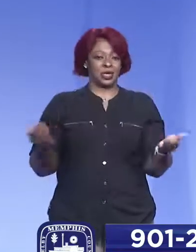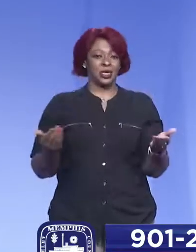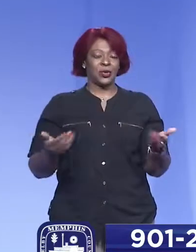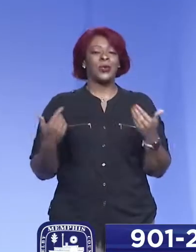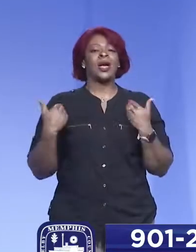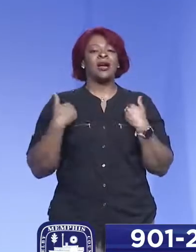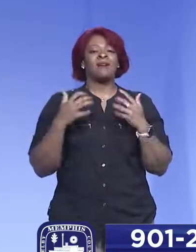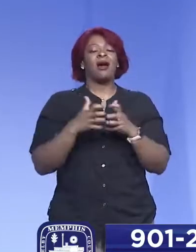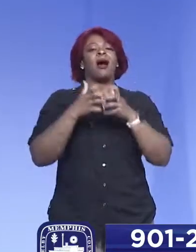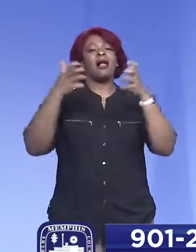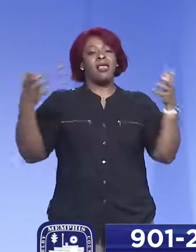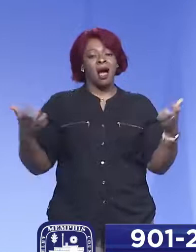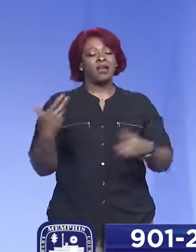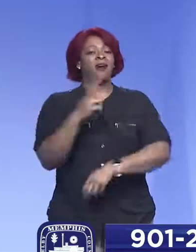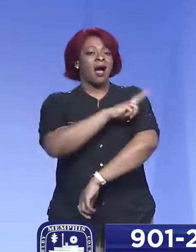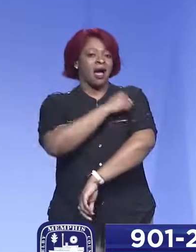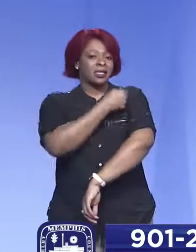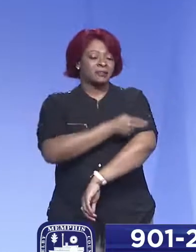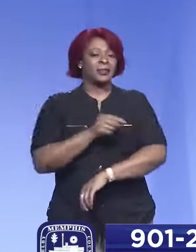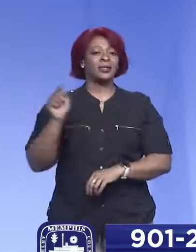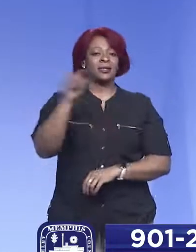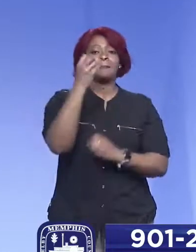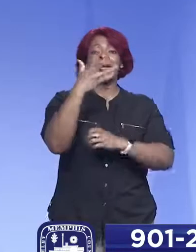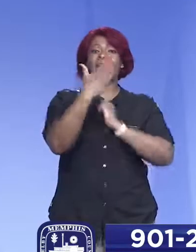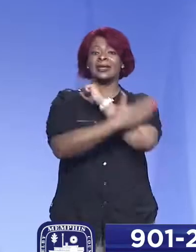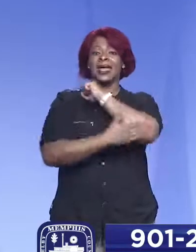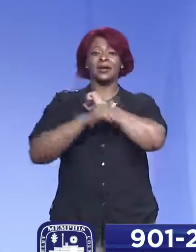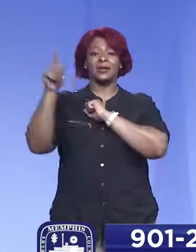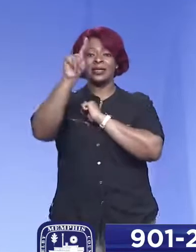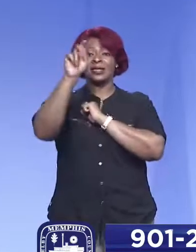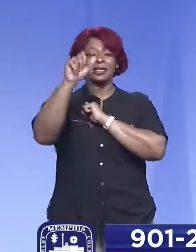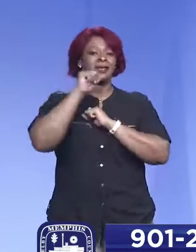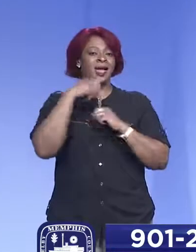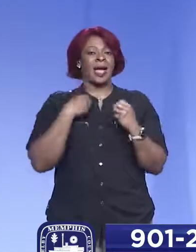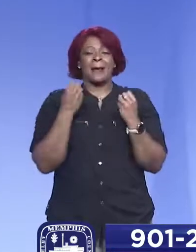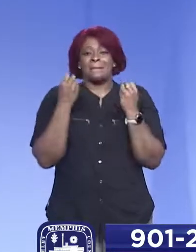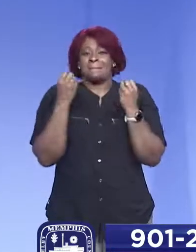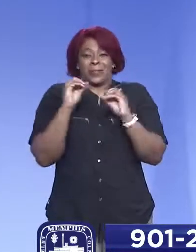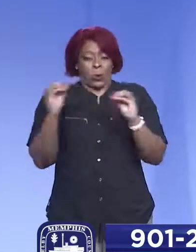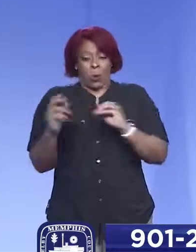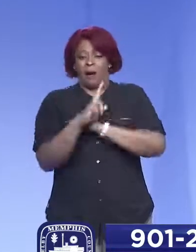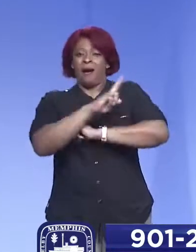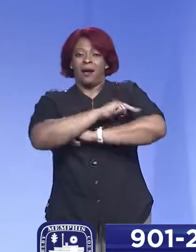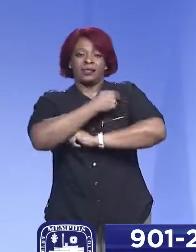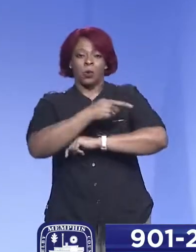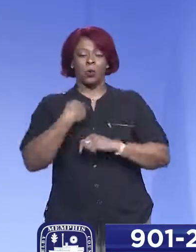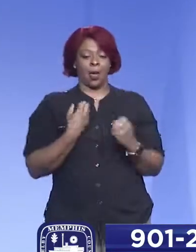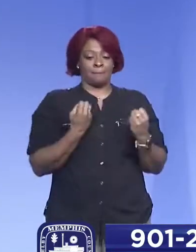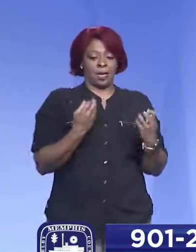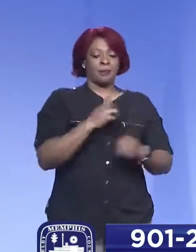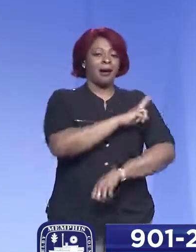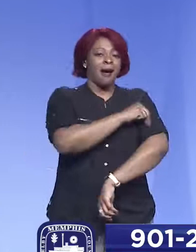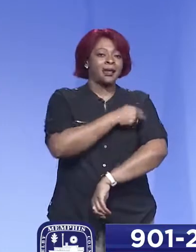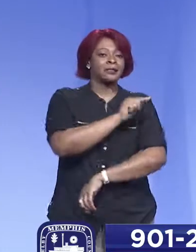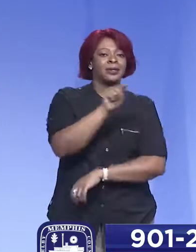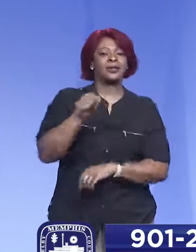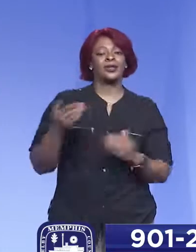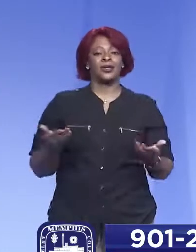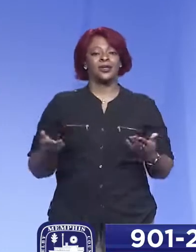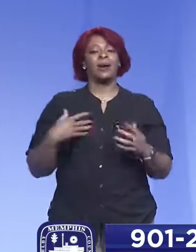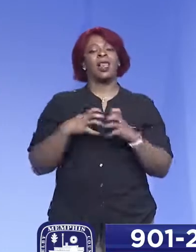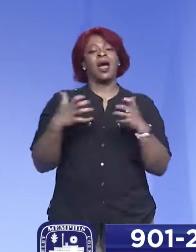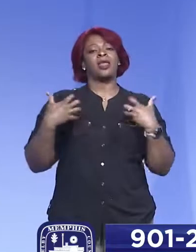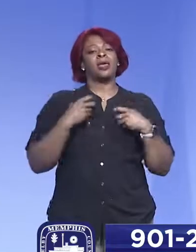have a lot of hospitals. Many counties in Tennessee do not even have a single hospital. We have multiple hospitals. So we've got a lot of